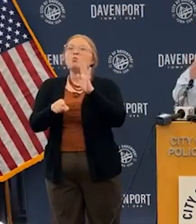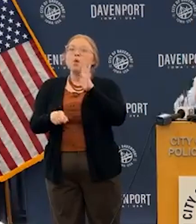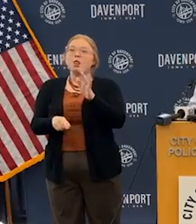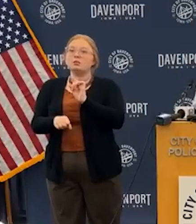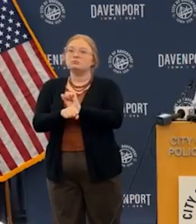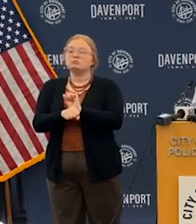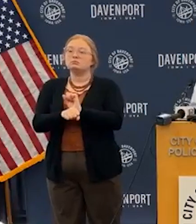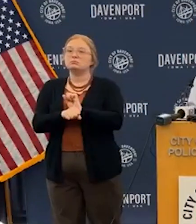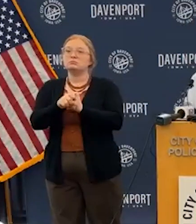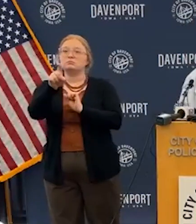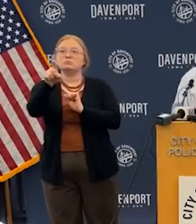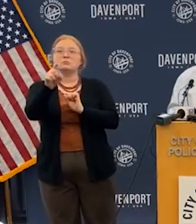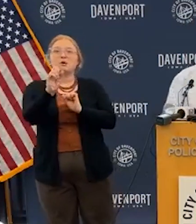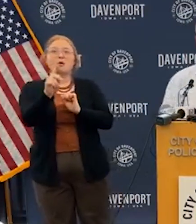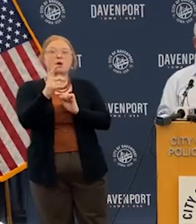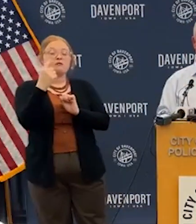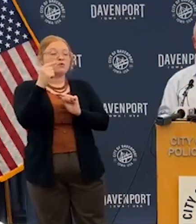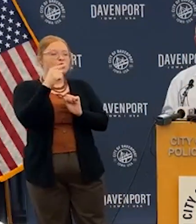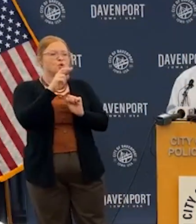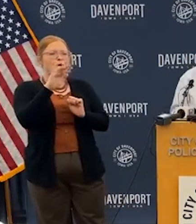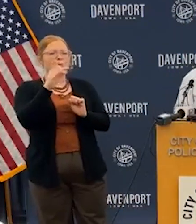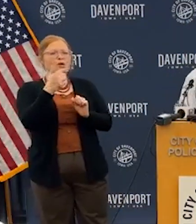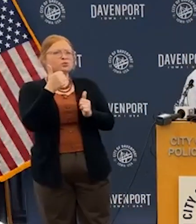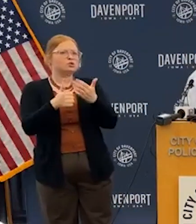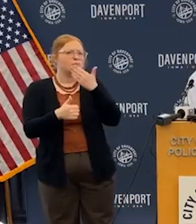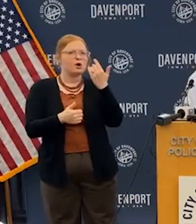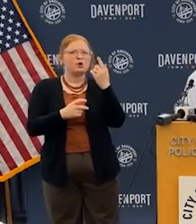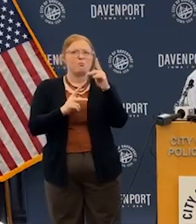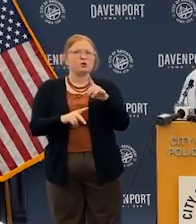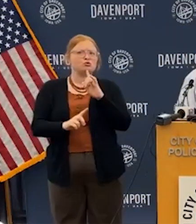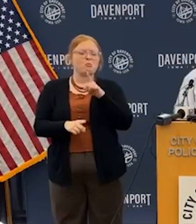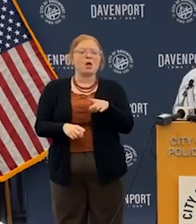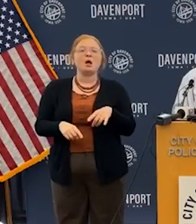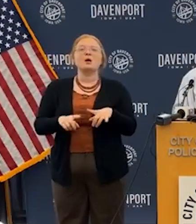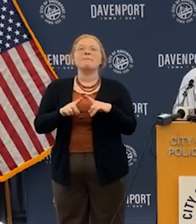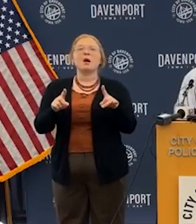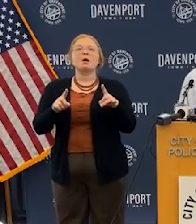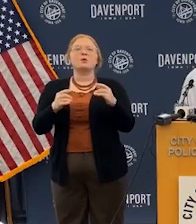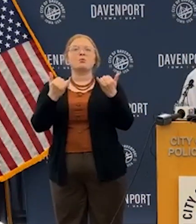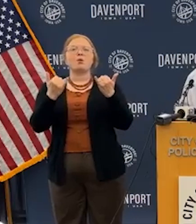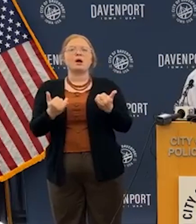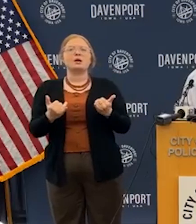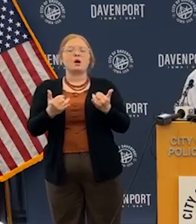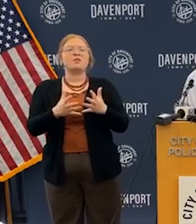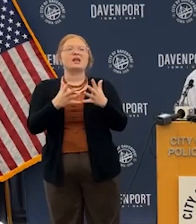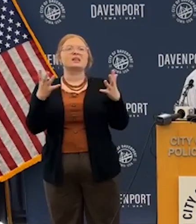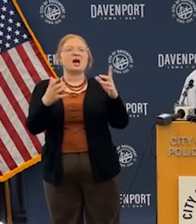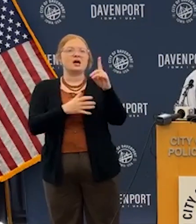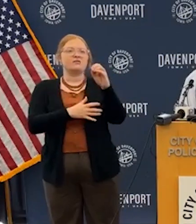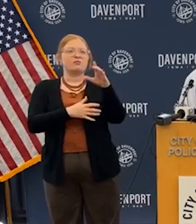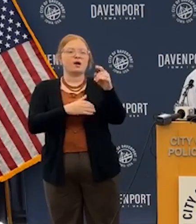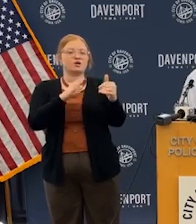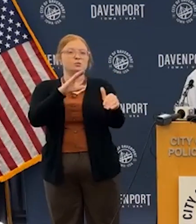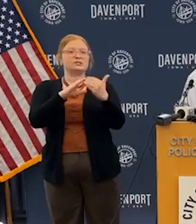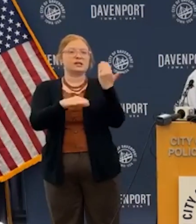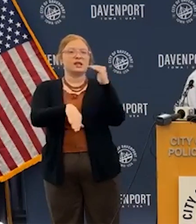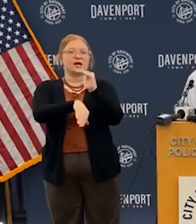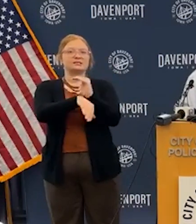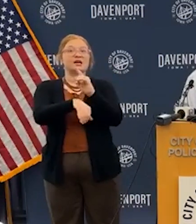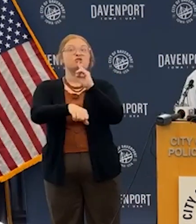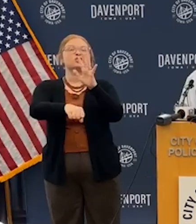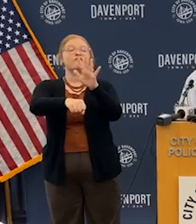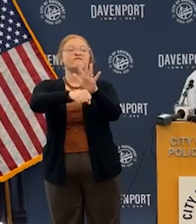you or Rich, whichever is better to answer this. There are a lot of documents you sent last night, there are official notices to vacate specific units that were